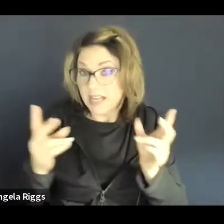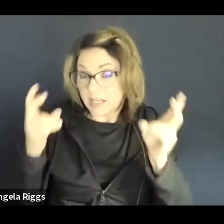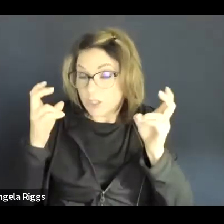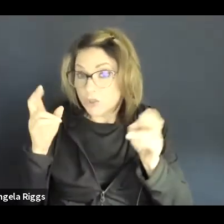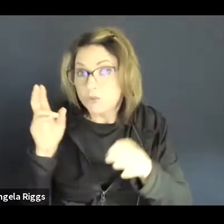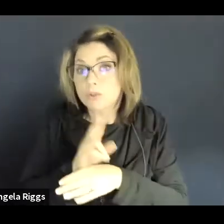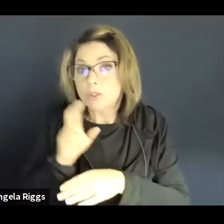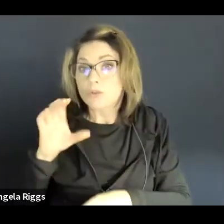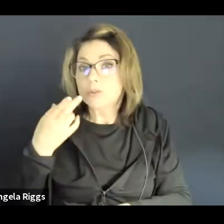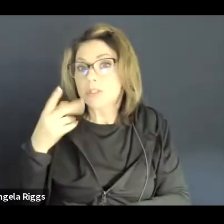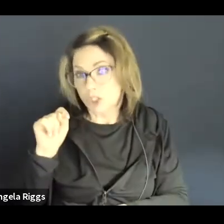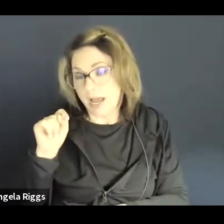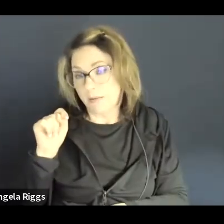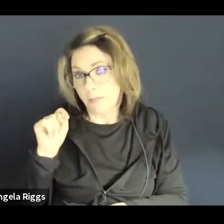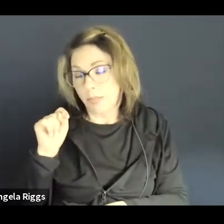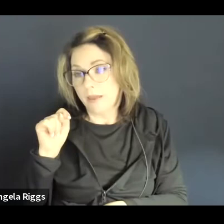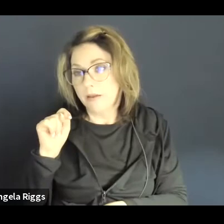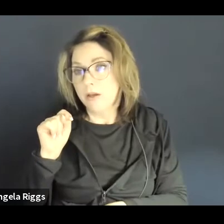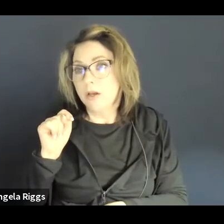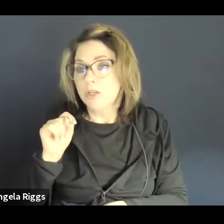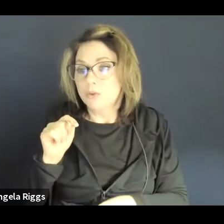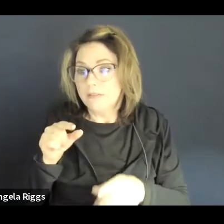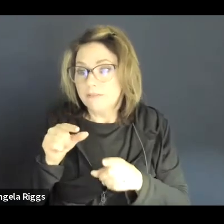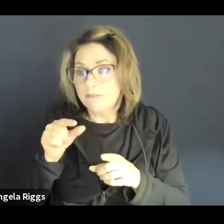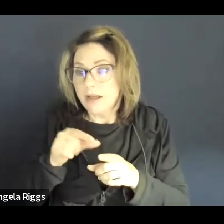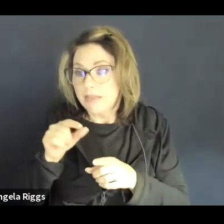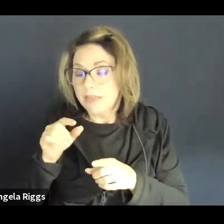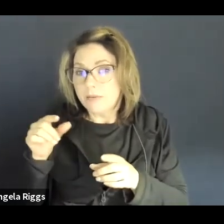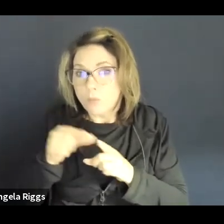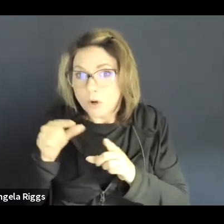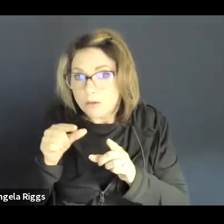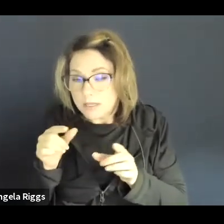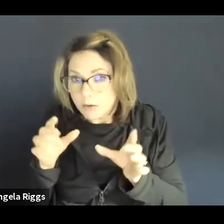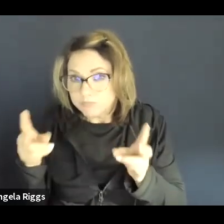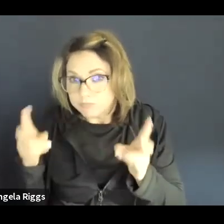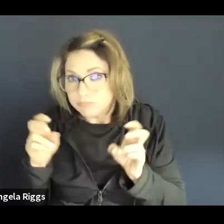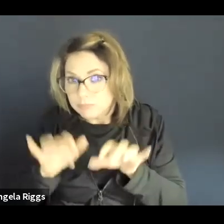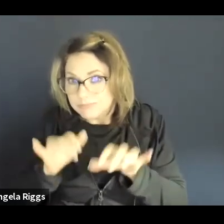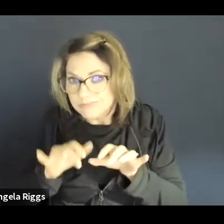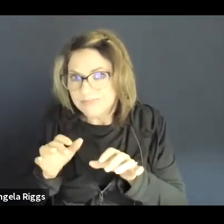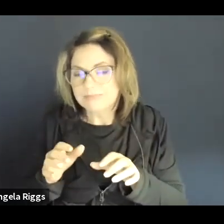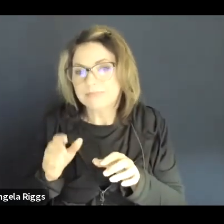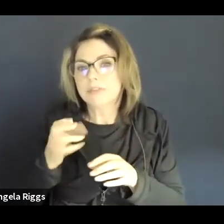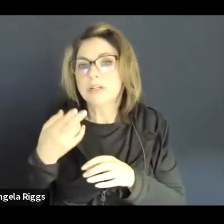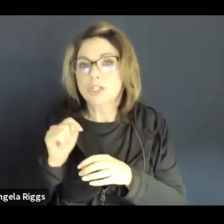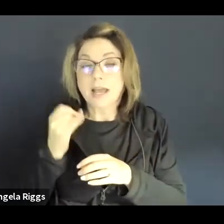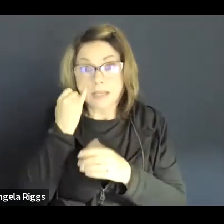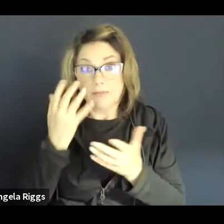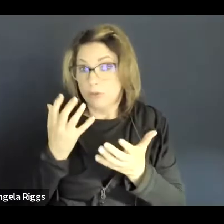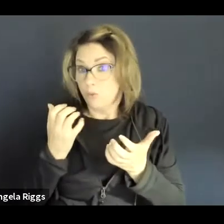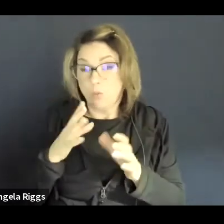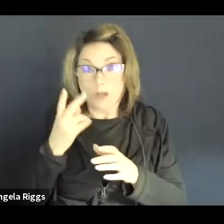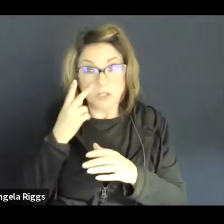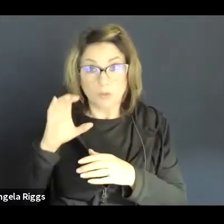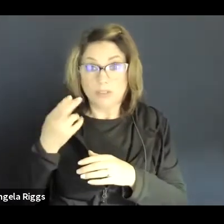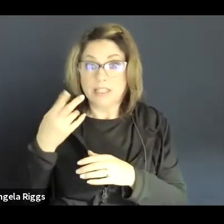find the word bubble in the same menu bar. If you would like to turn the chat feature off, if